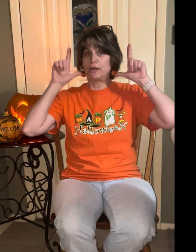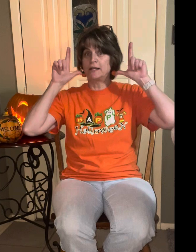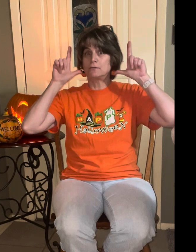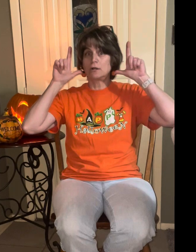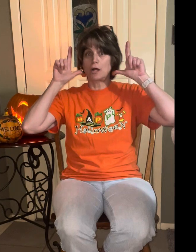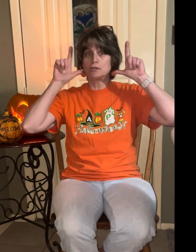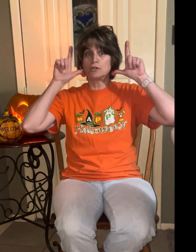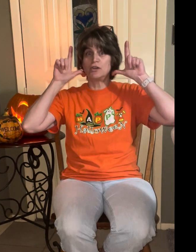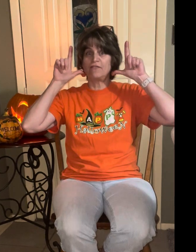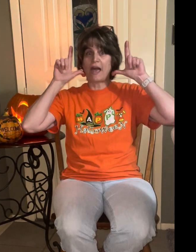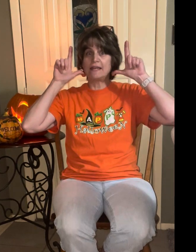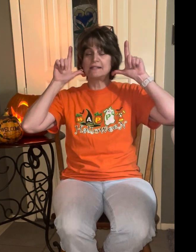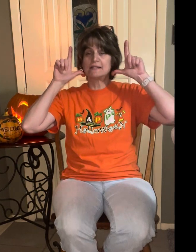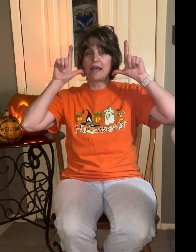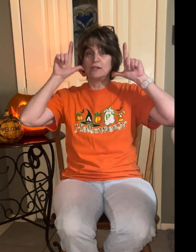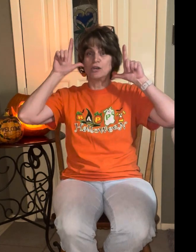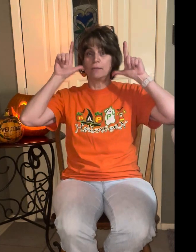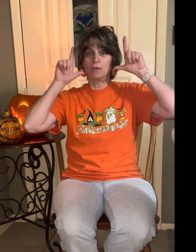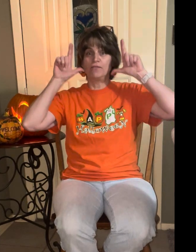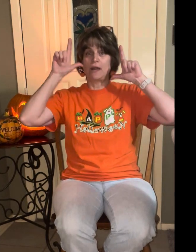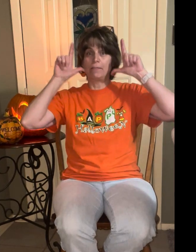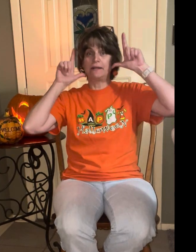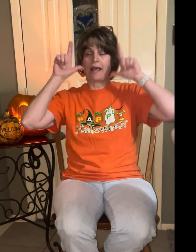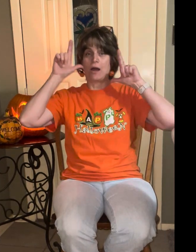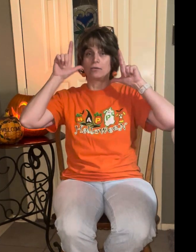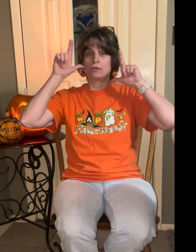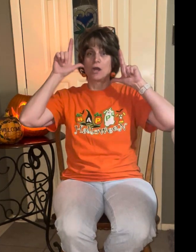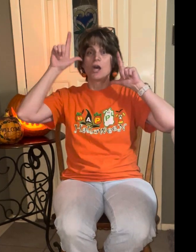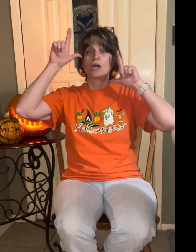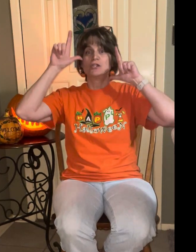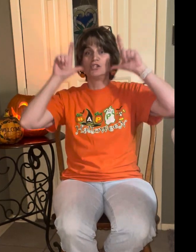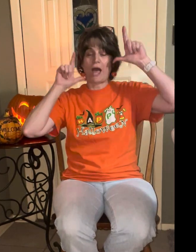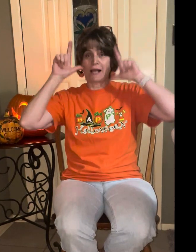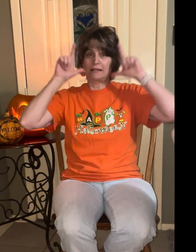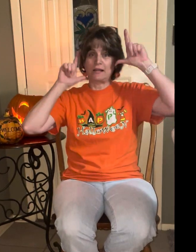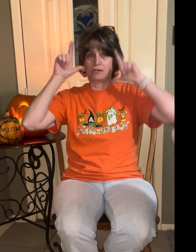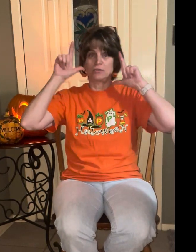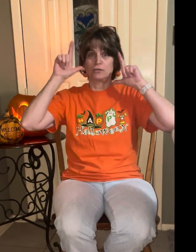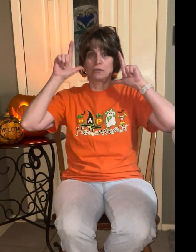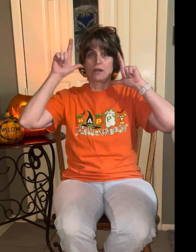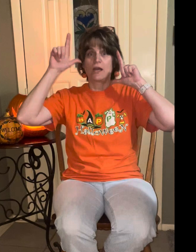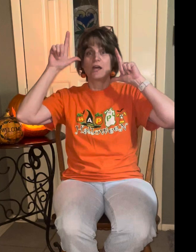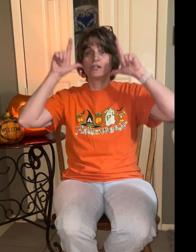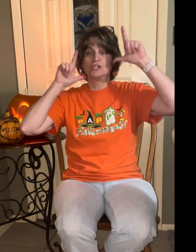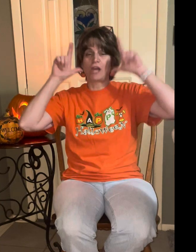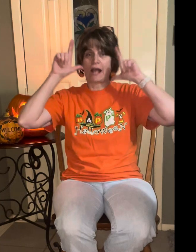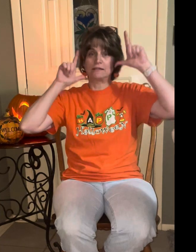it close to your face, and you're going to move it up and down. Jack-o'-lantern,